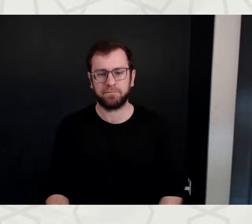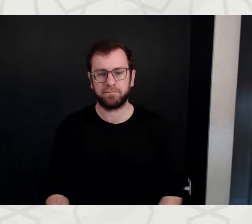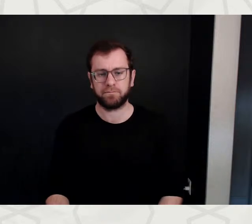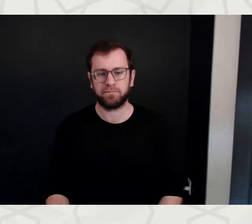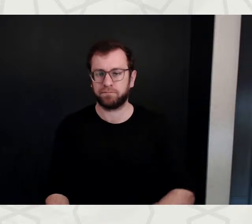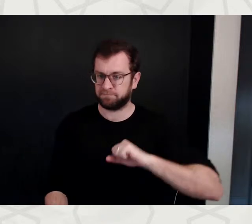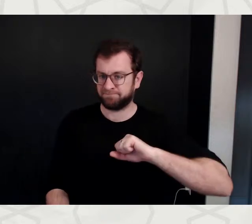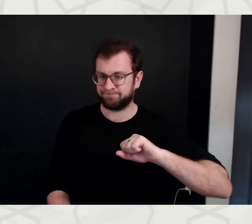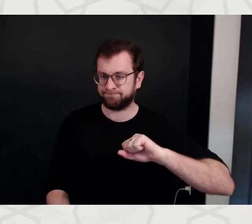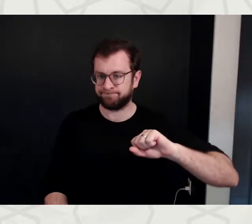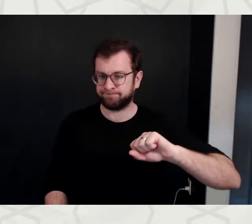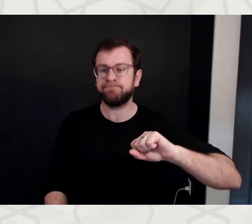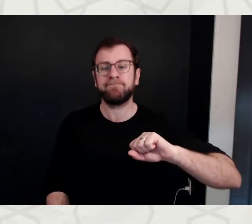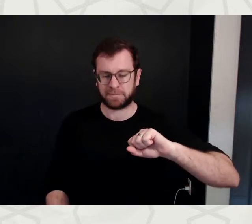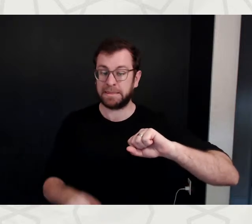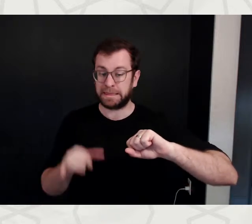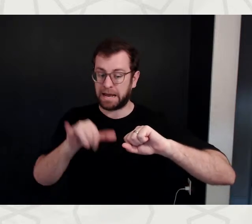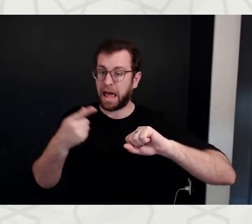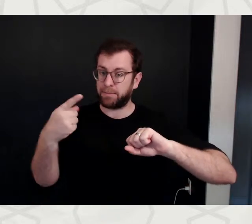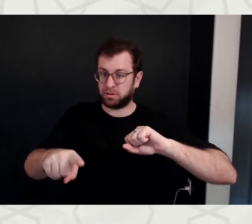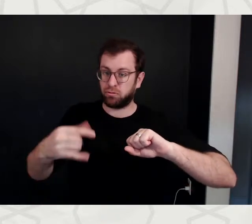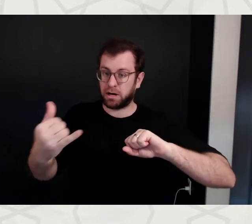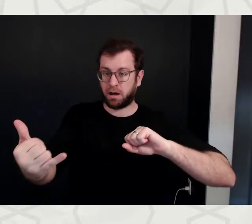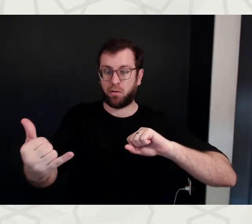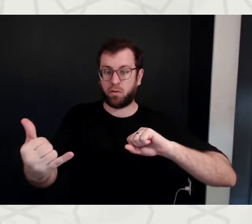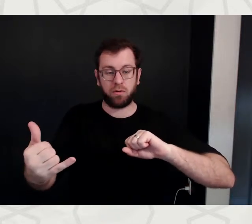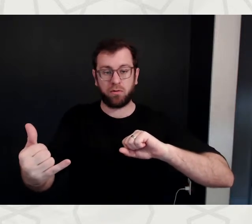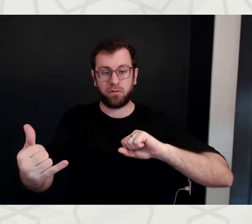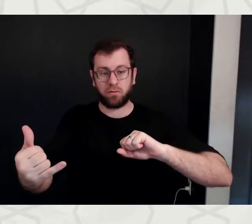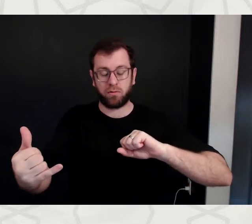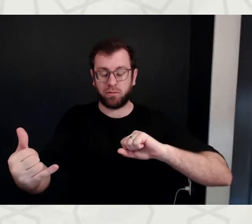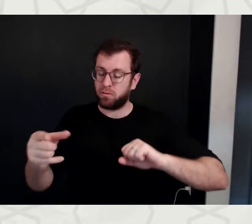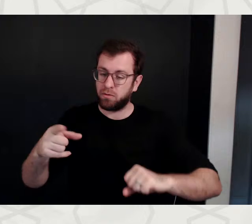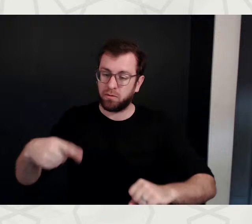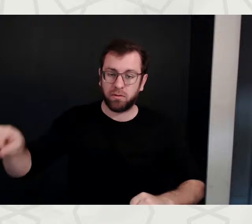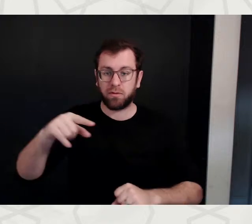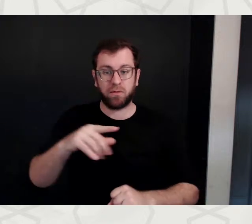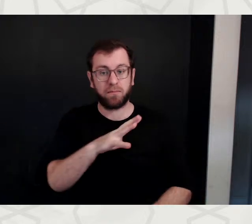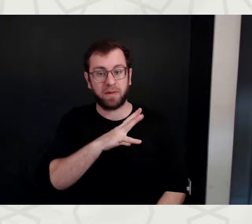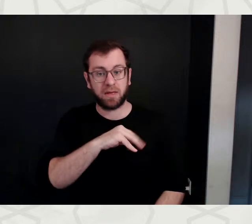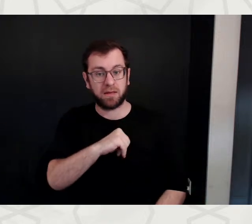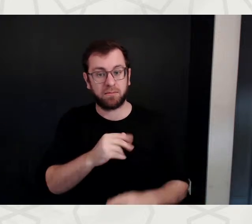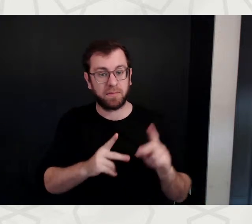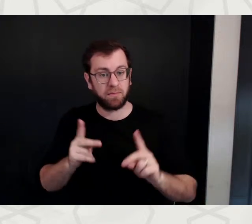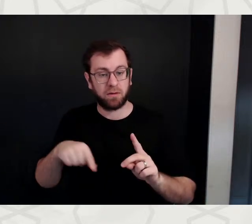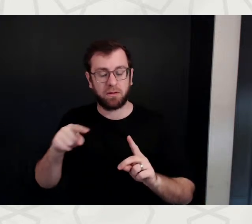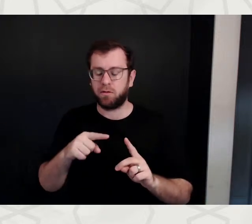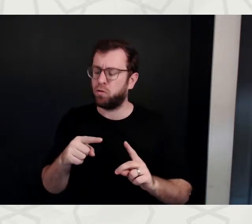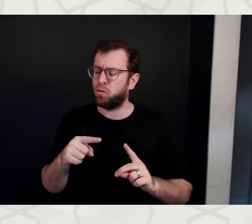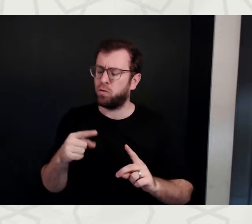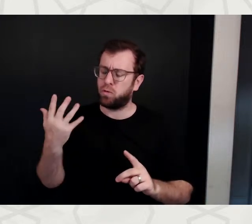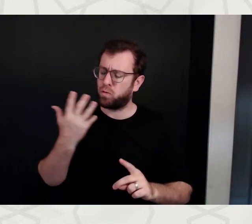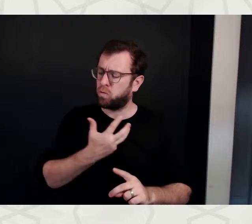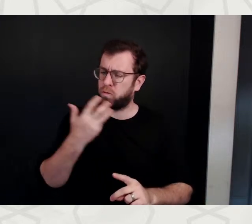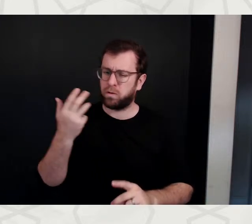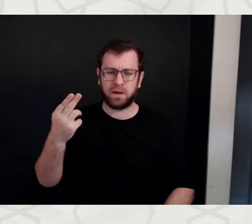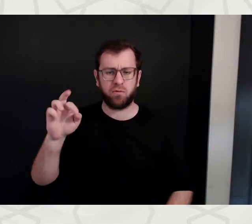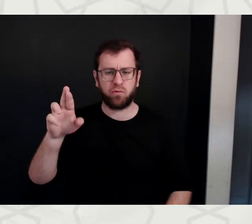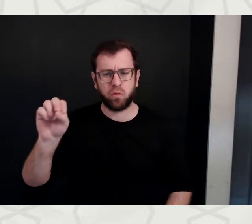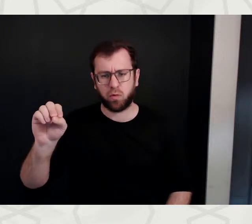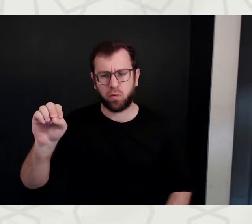happening, and the heroic stance of the Palestinian people, may Allah subhanahu wa ta'ala give them the highest part of